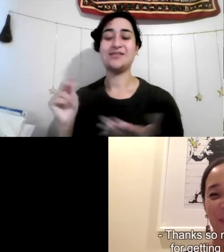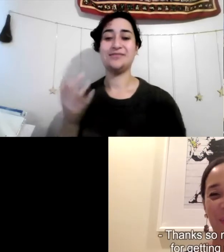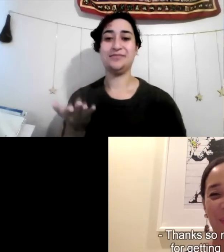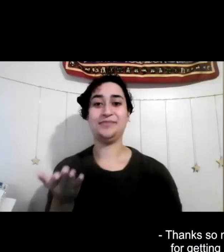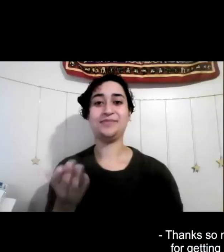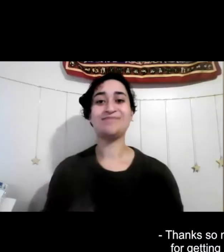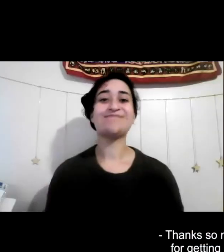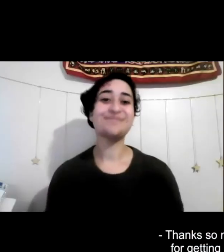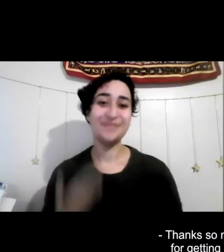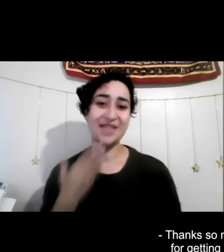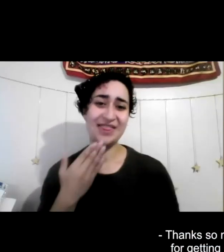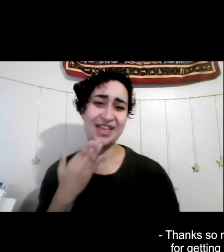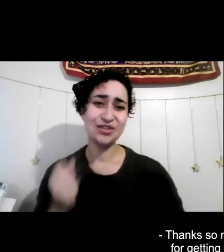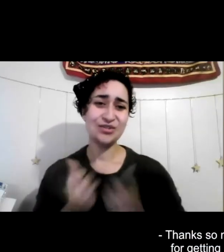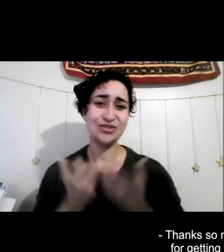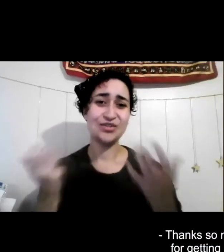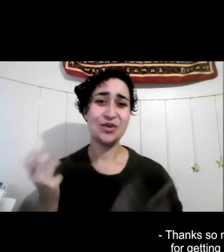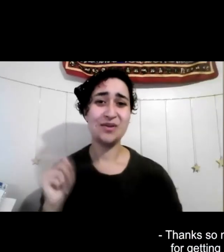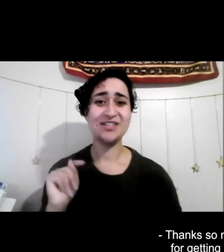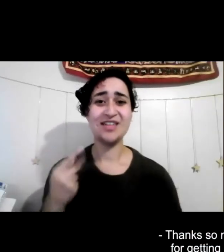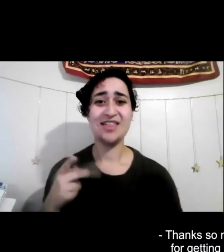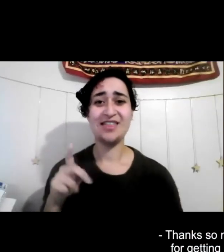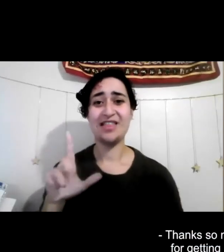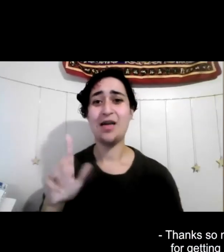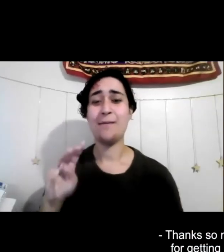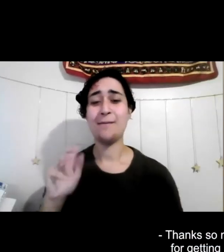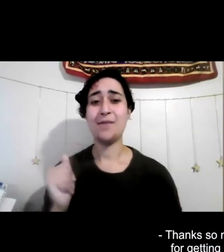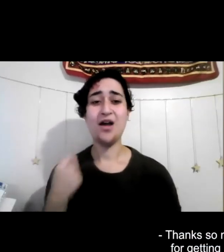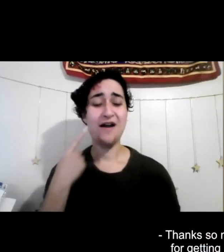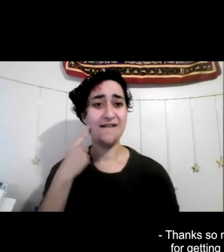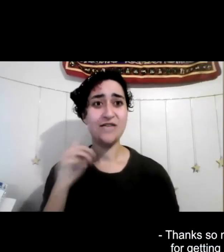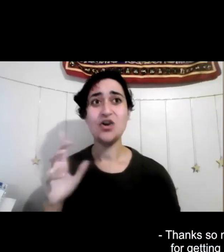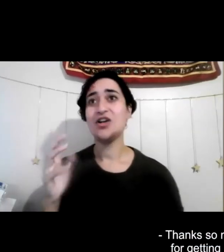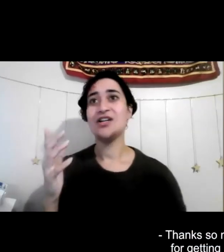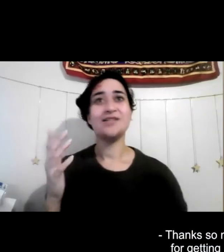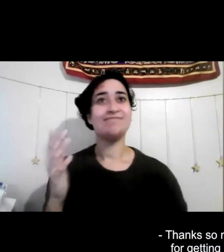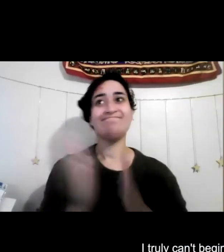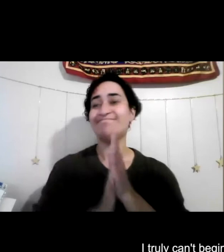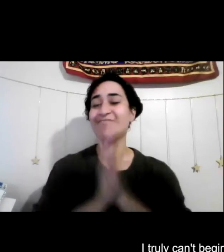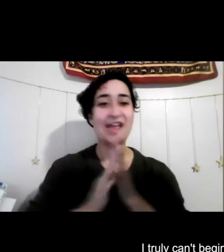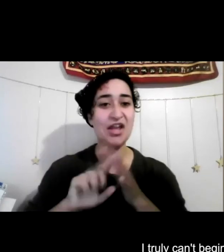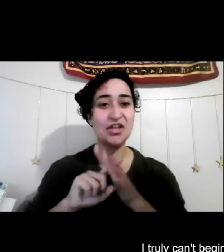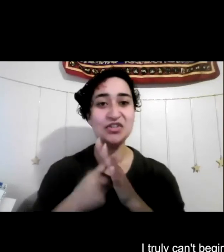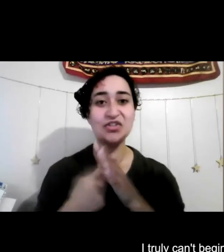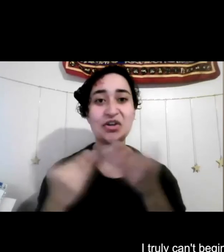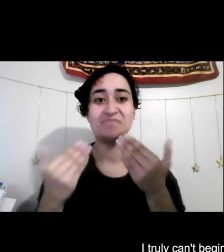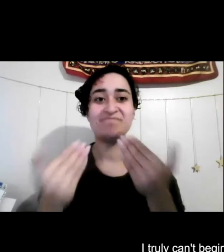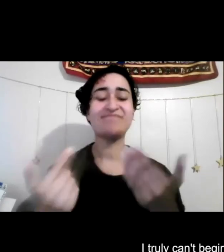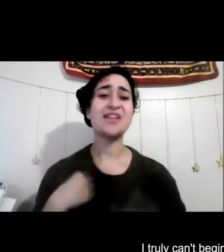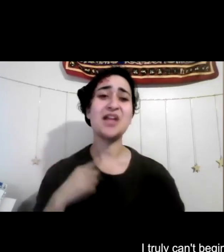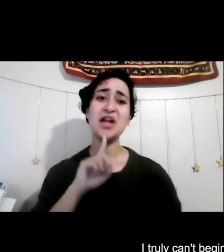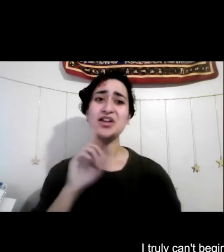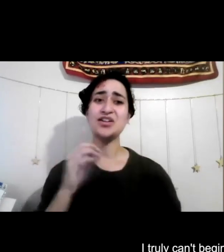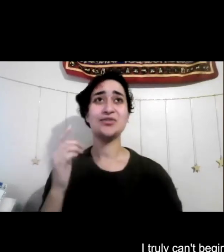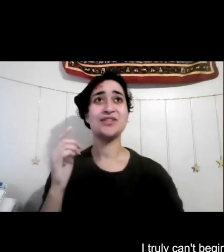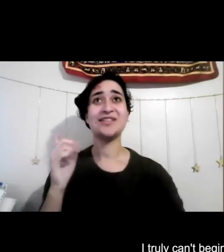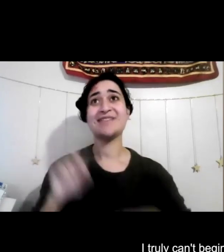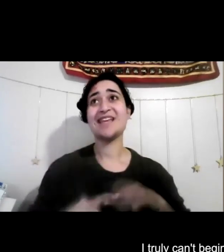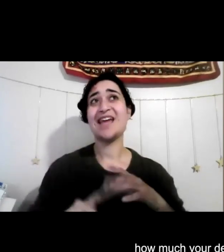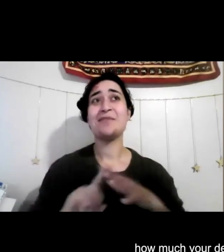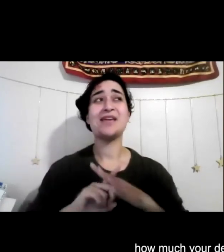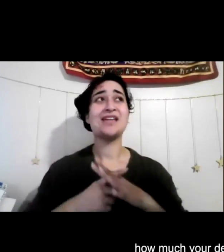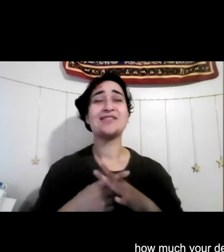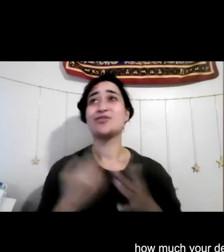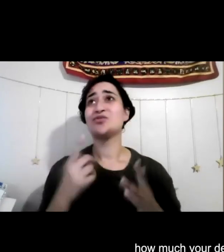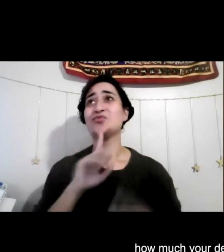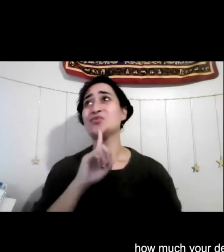Thank you so much, Thelma, for getting us started. I truly can't begin to truly express